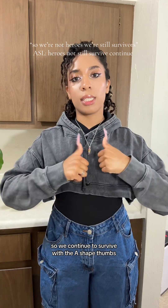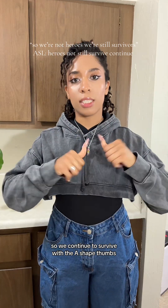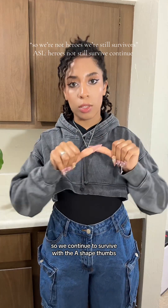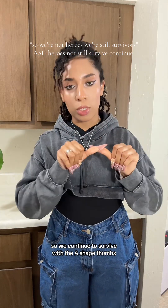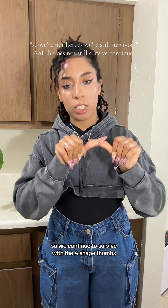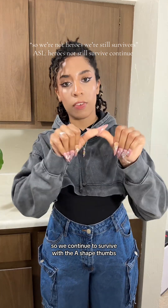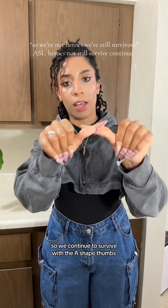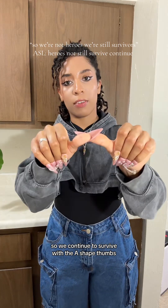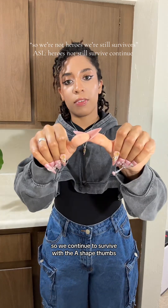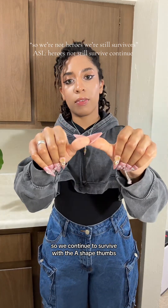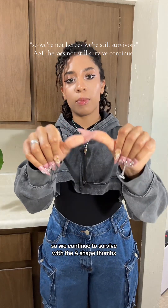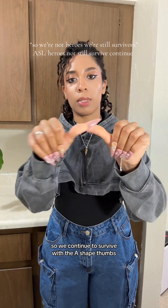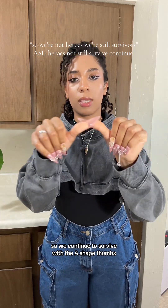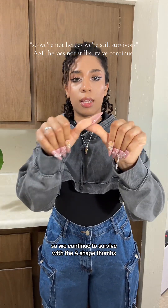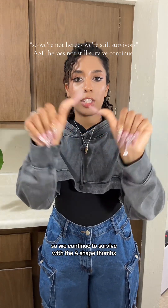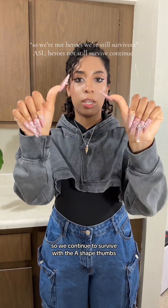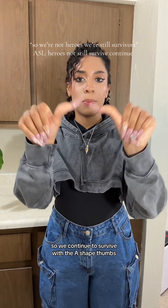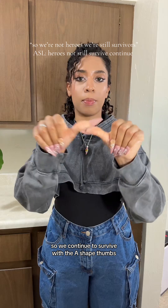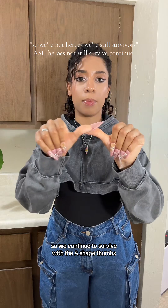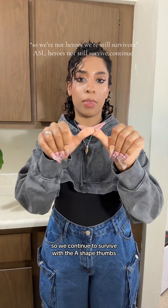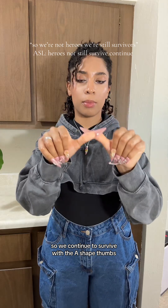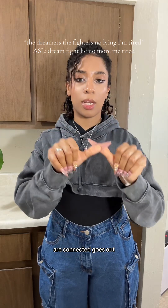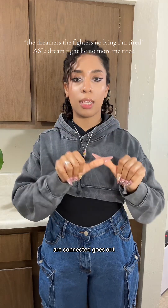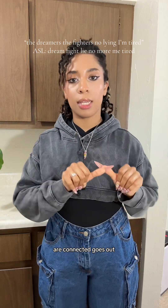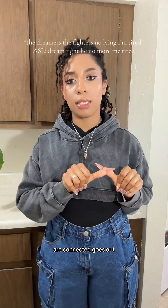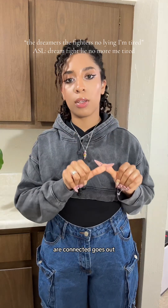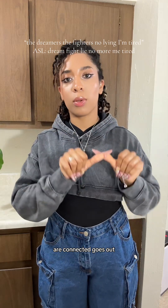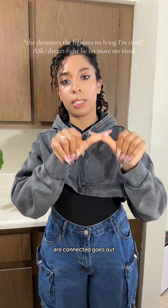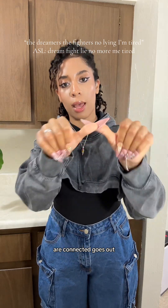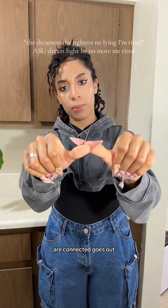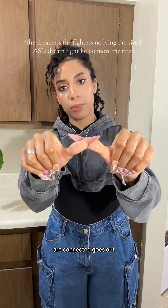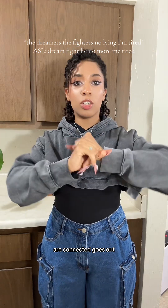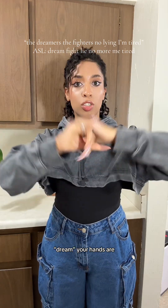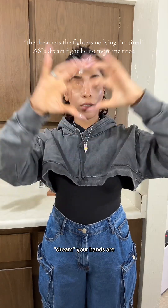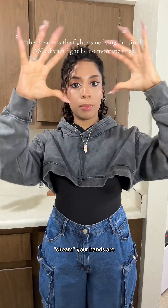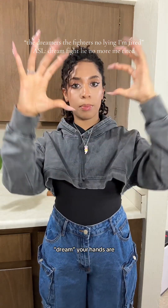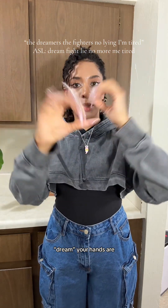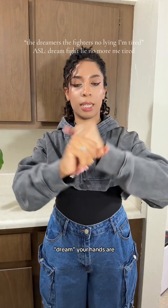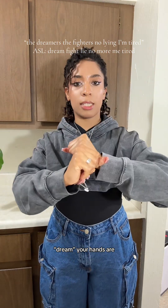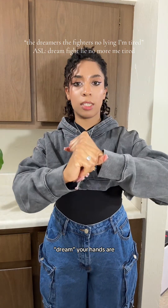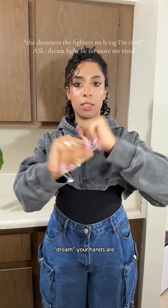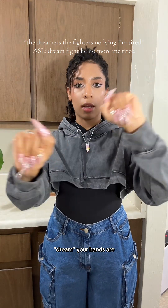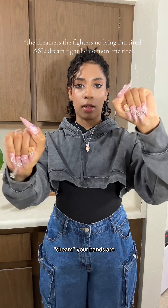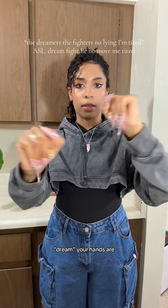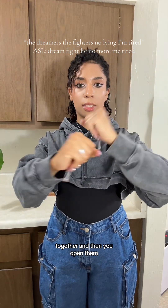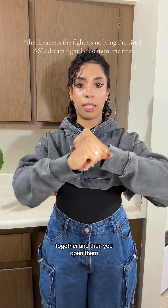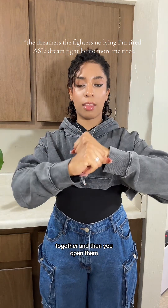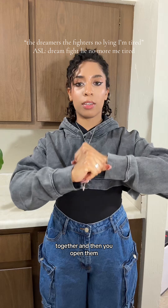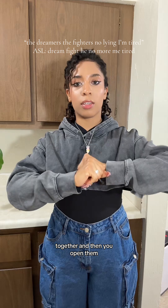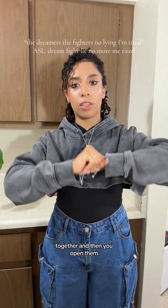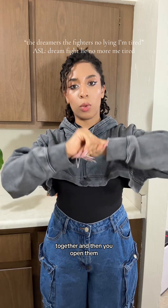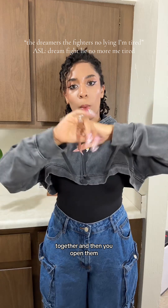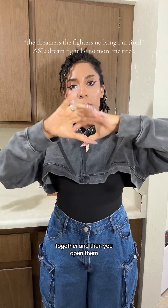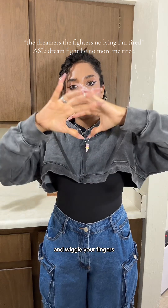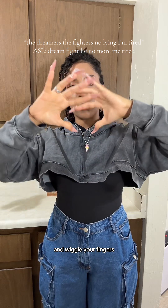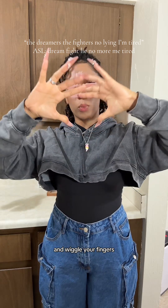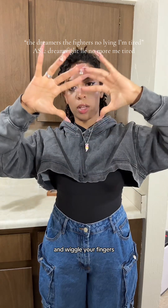continue to survive. That's the A shape. Thumbs that connects it goes up. Dream, your hands together, and then you open them, regular